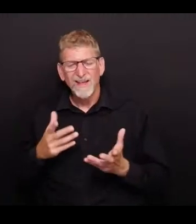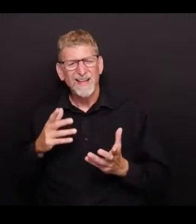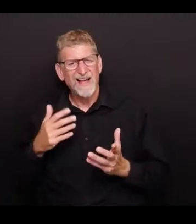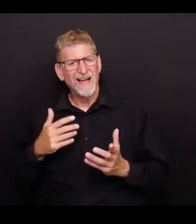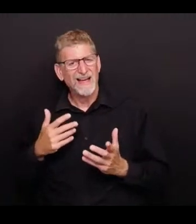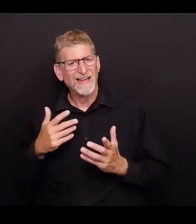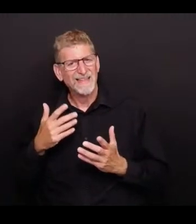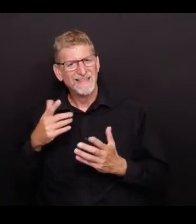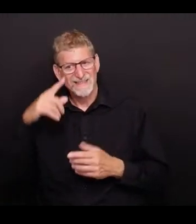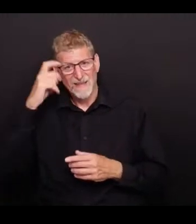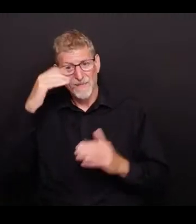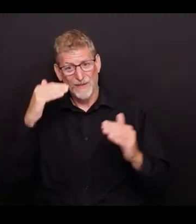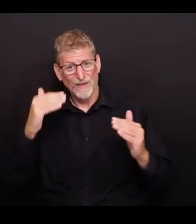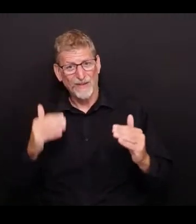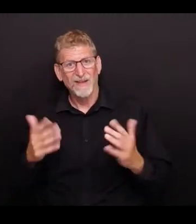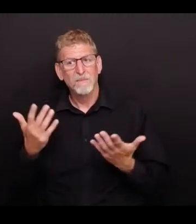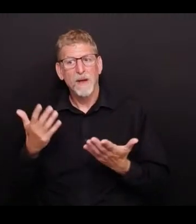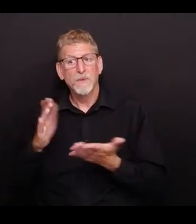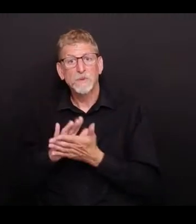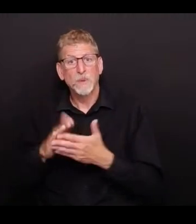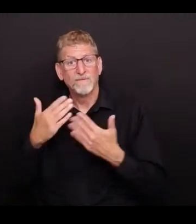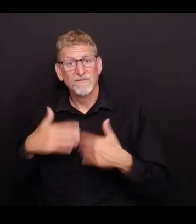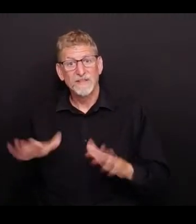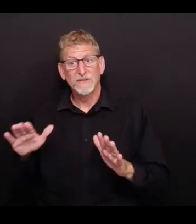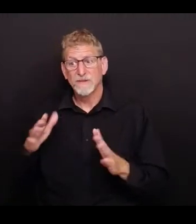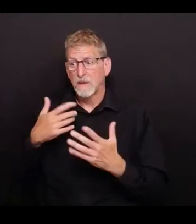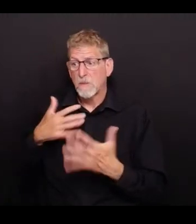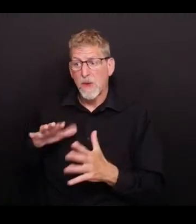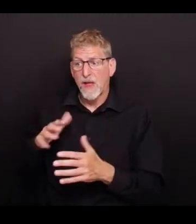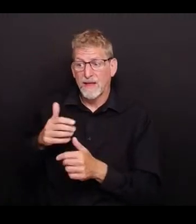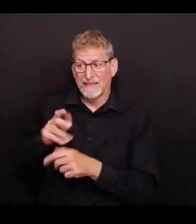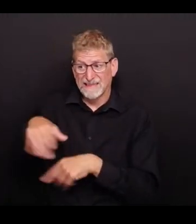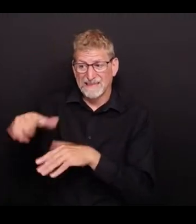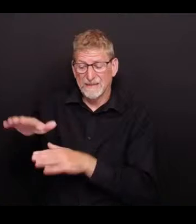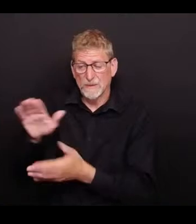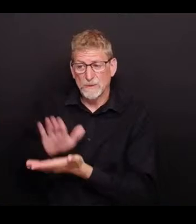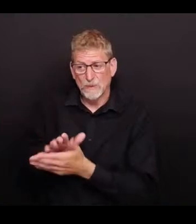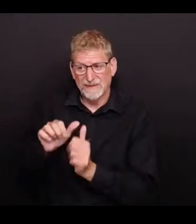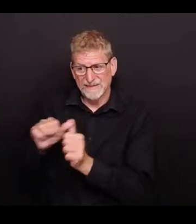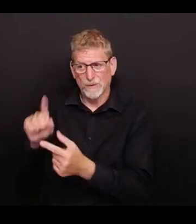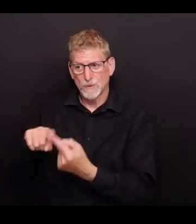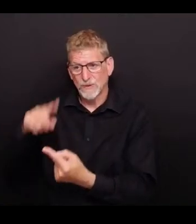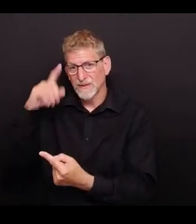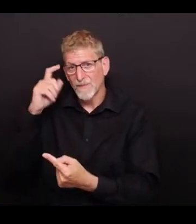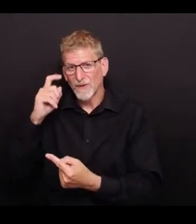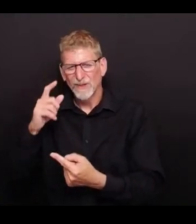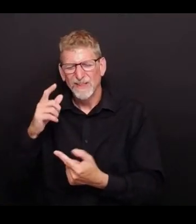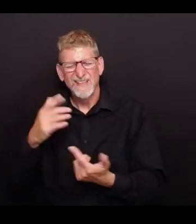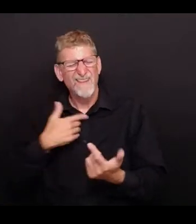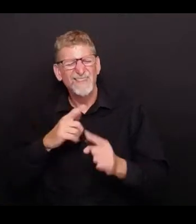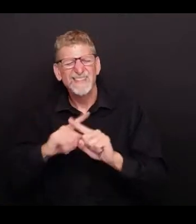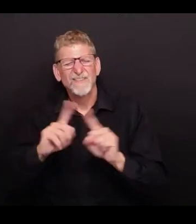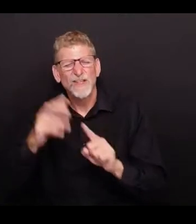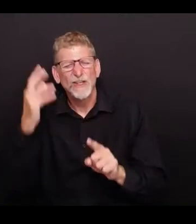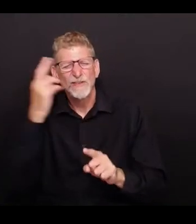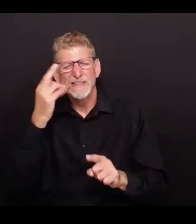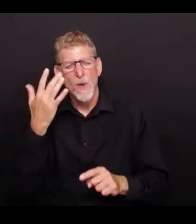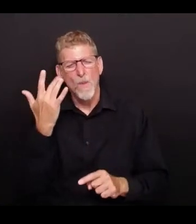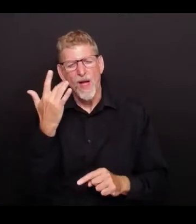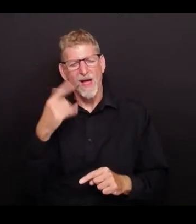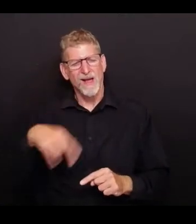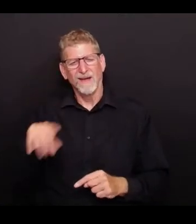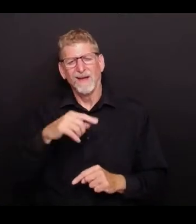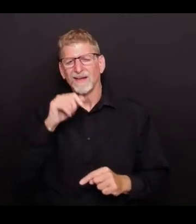shot. And so I think there's a number of just other variables that our communities who have faced structural inequity